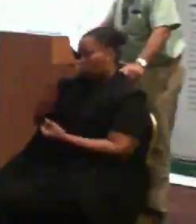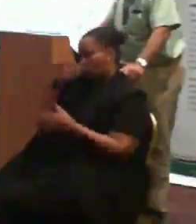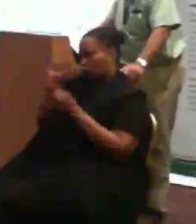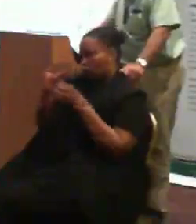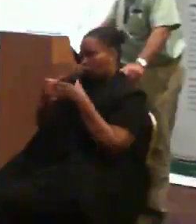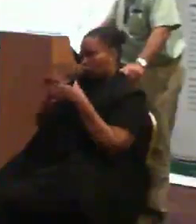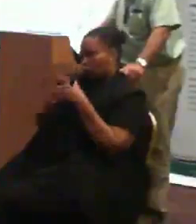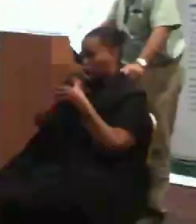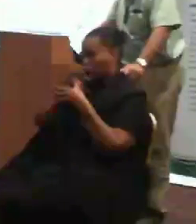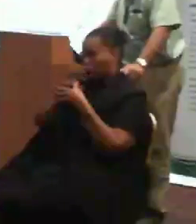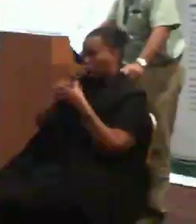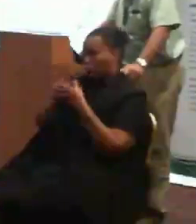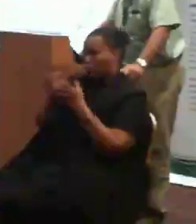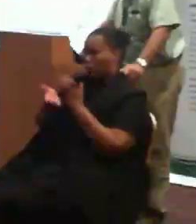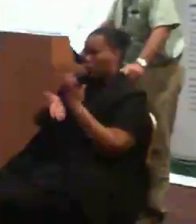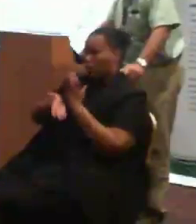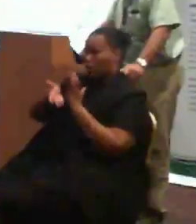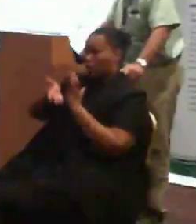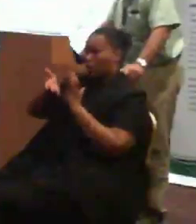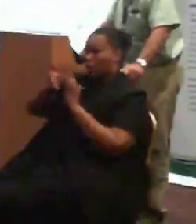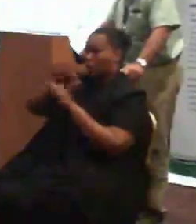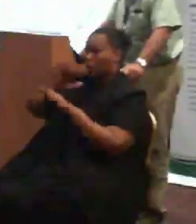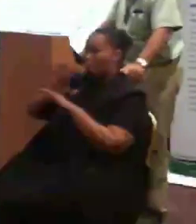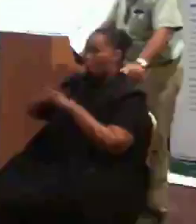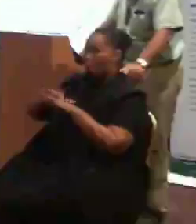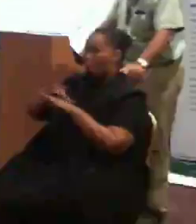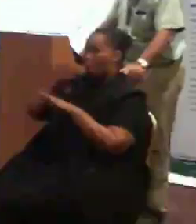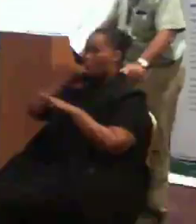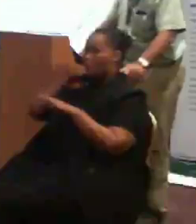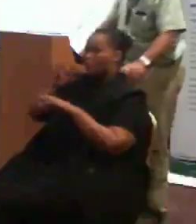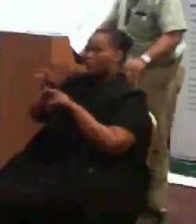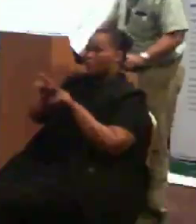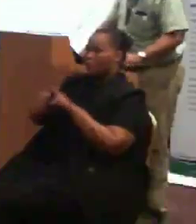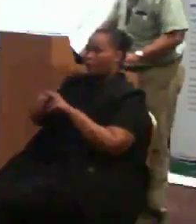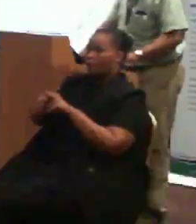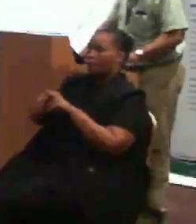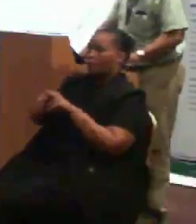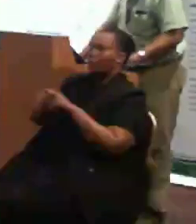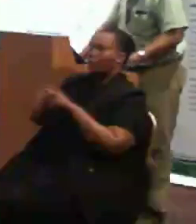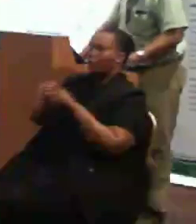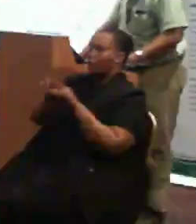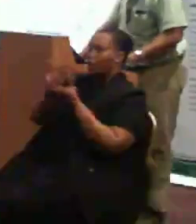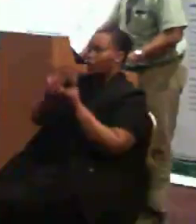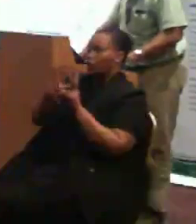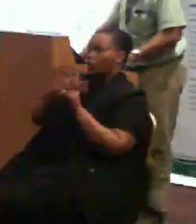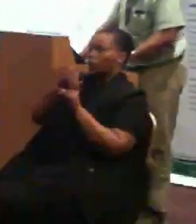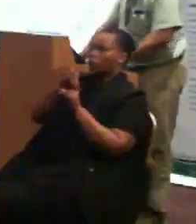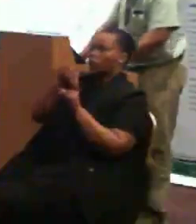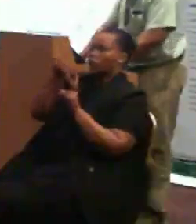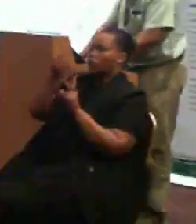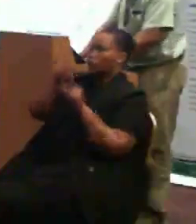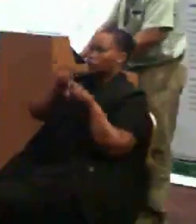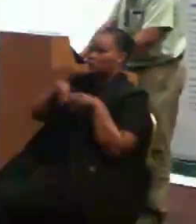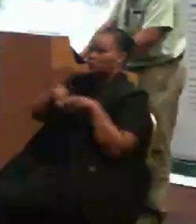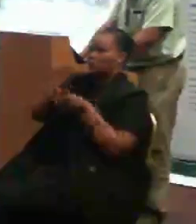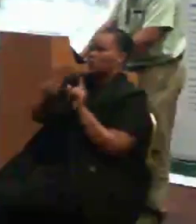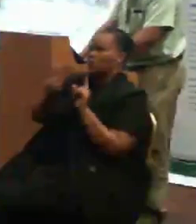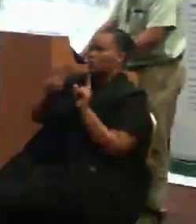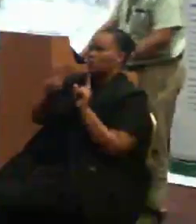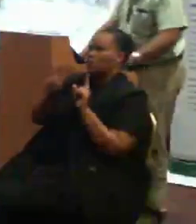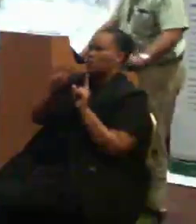more tariff increases, it's suicide for Eskom. Allow private economy investment and a friendly